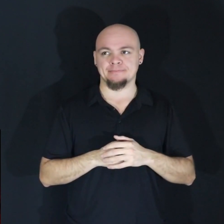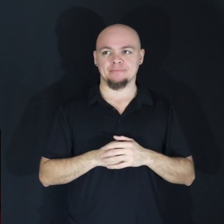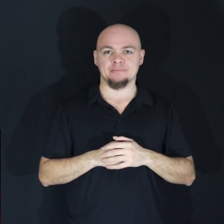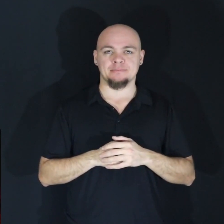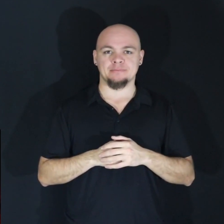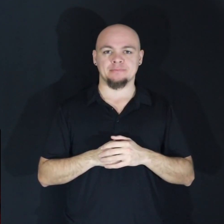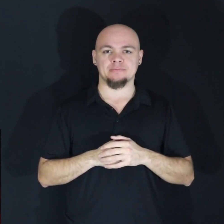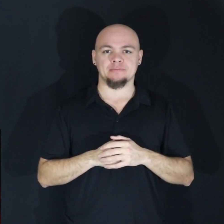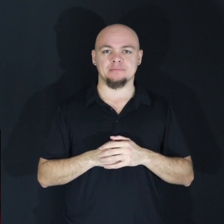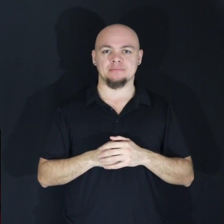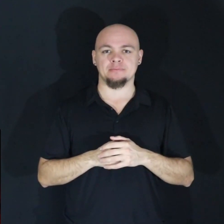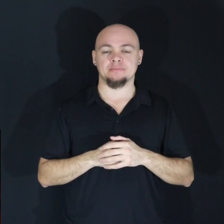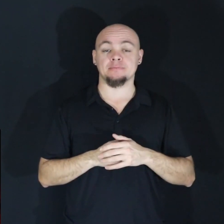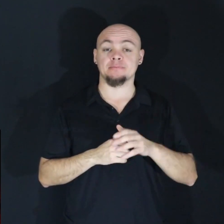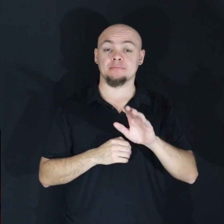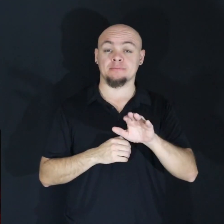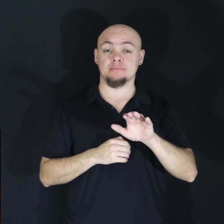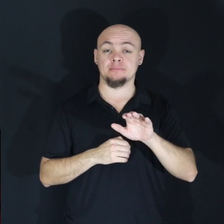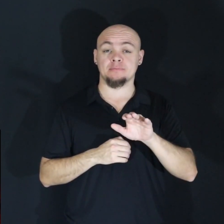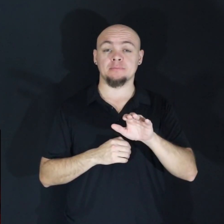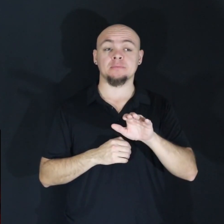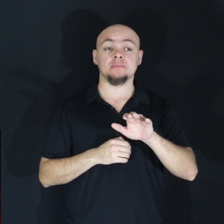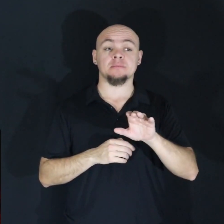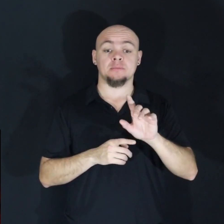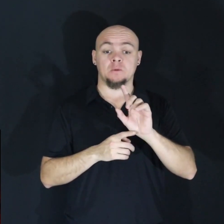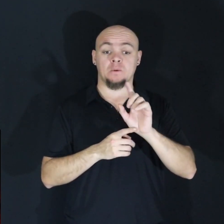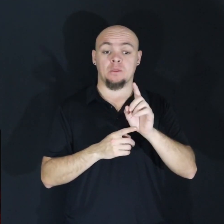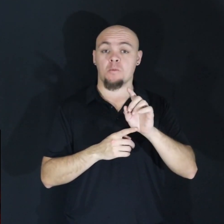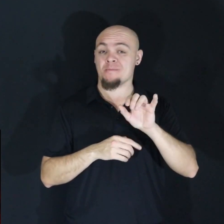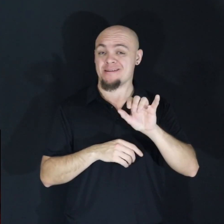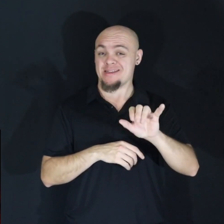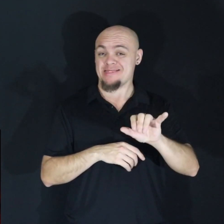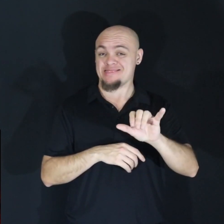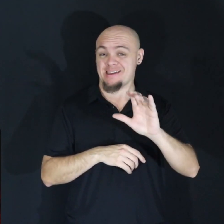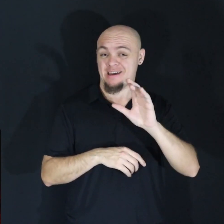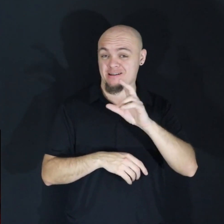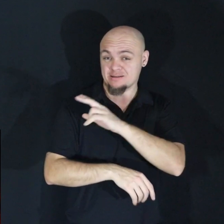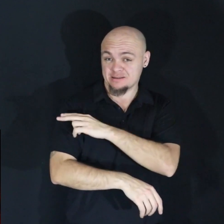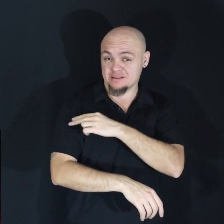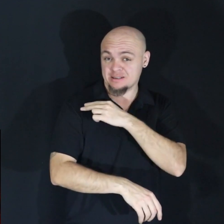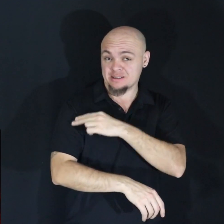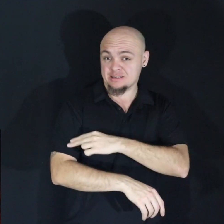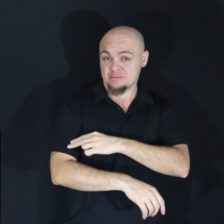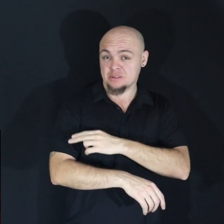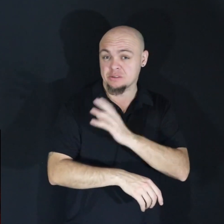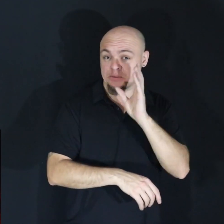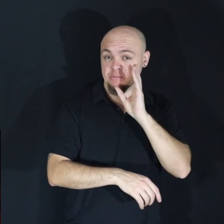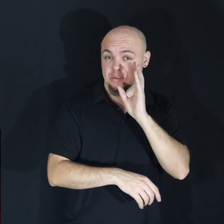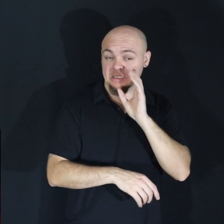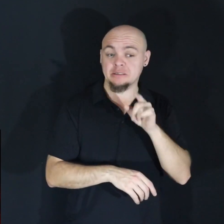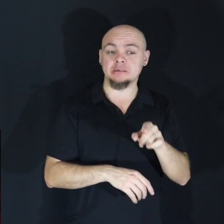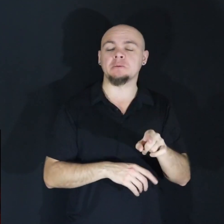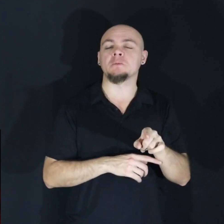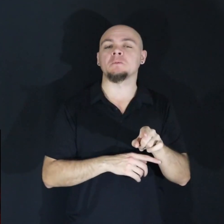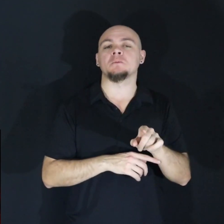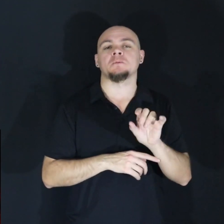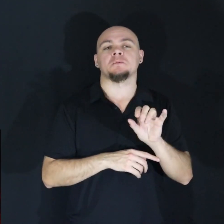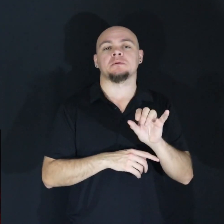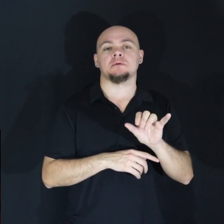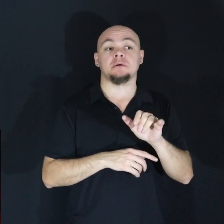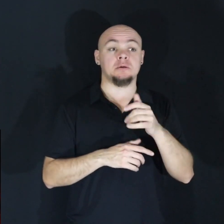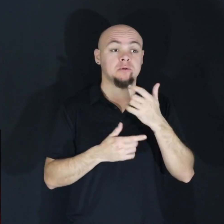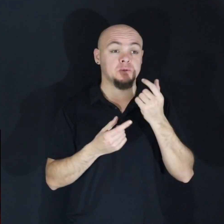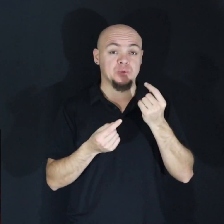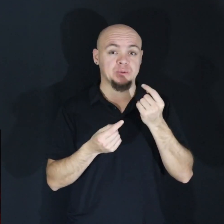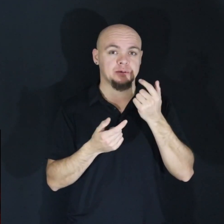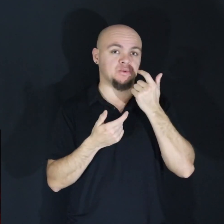An interesting fact about the moments that I spent in that hospital bed, though, so many of them were spent watching TED